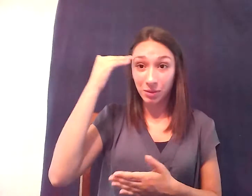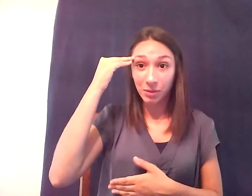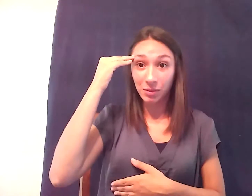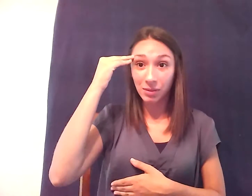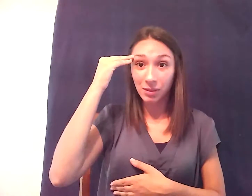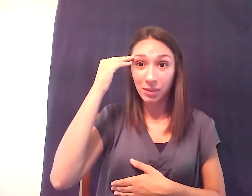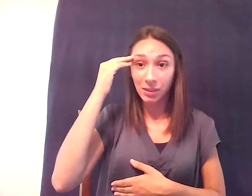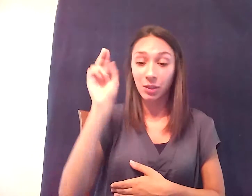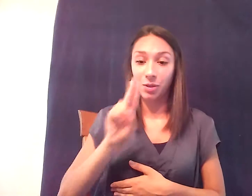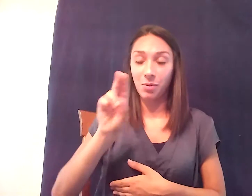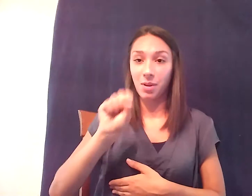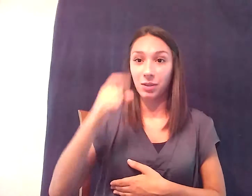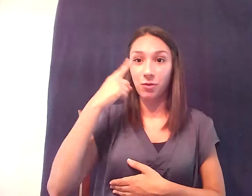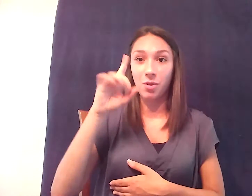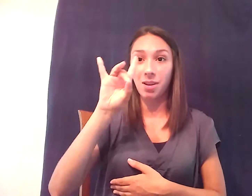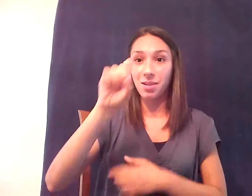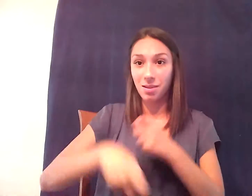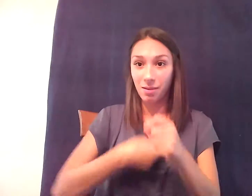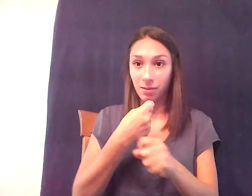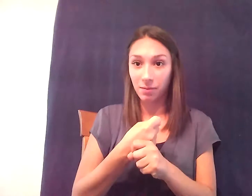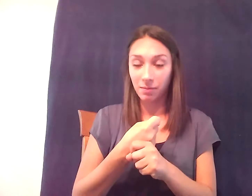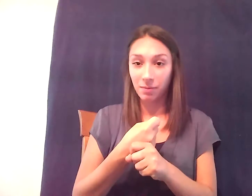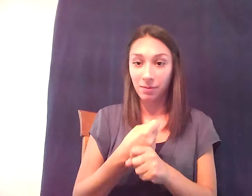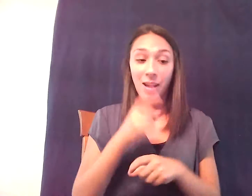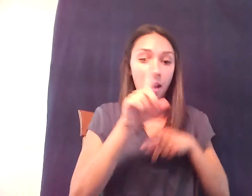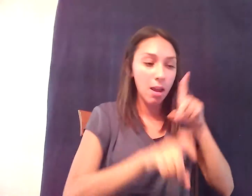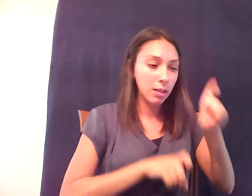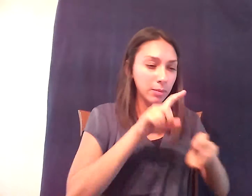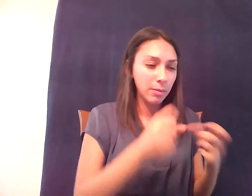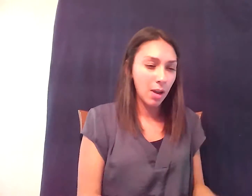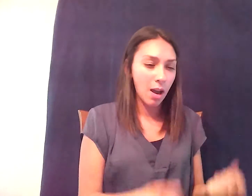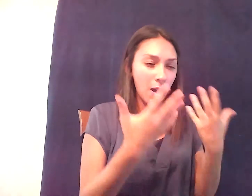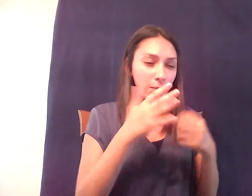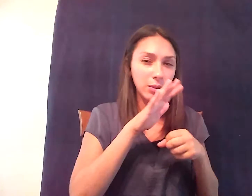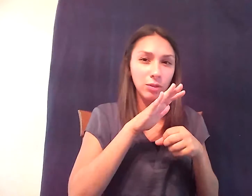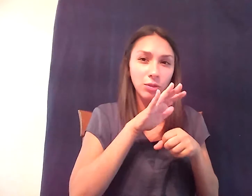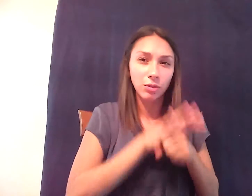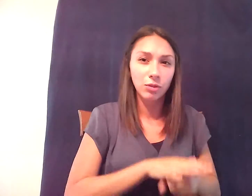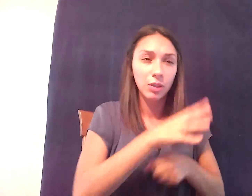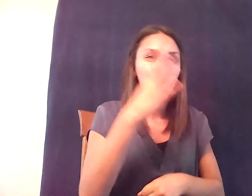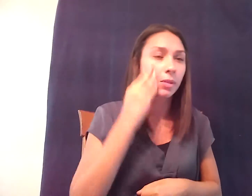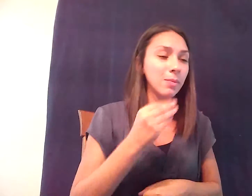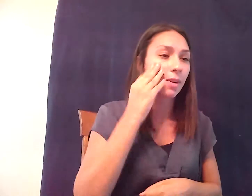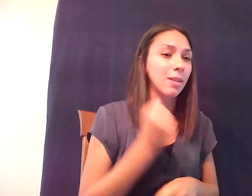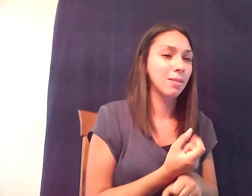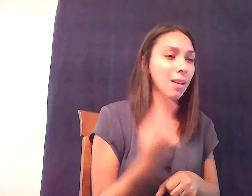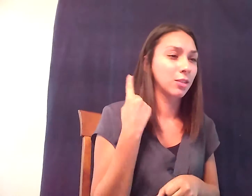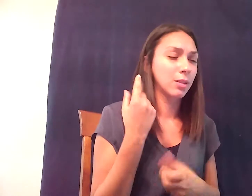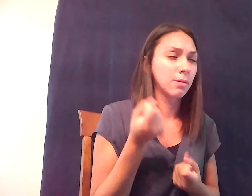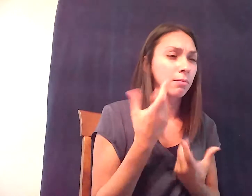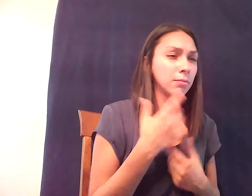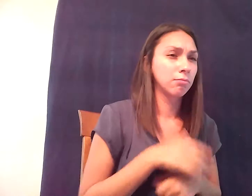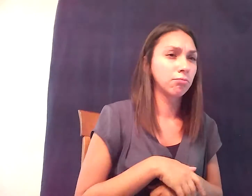by asking people, how much stress have you experienced in the last year? They also asked, do